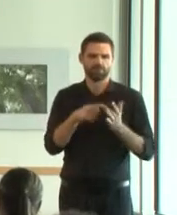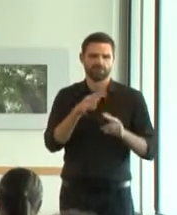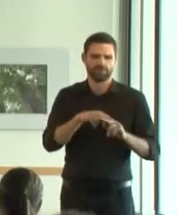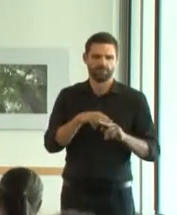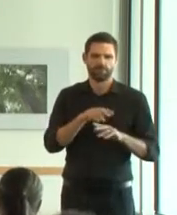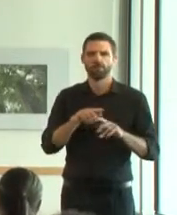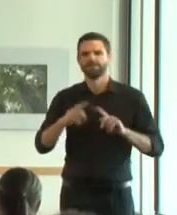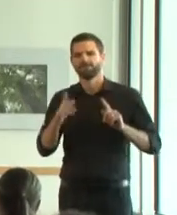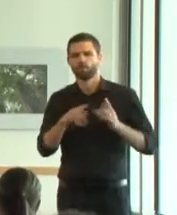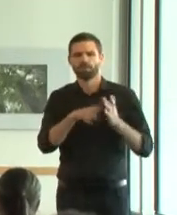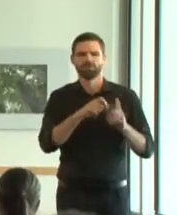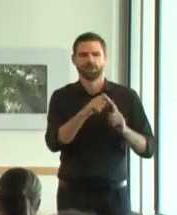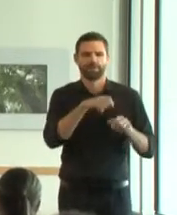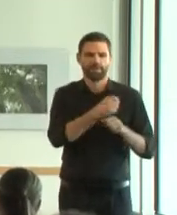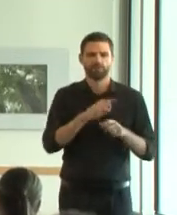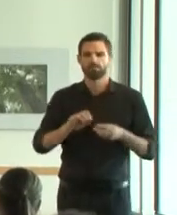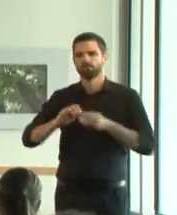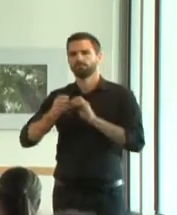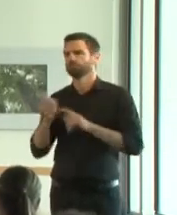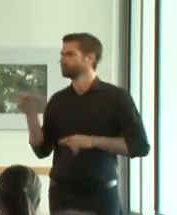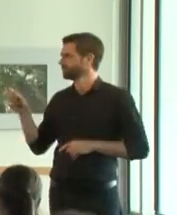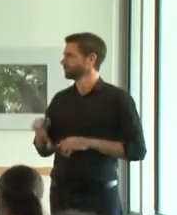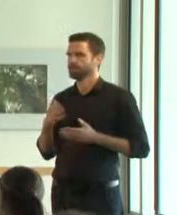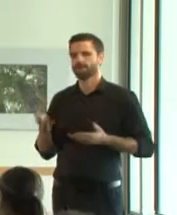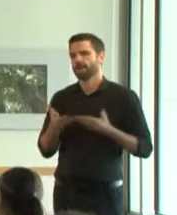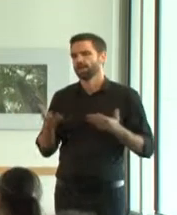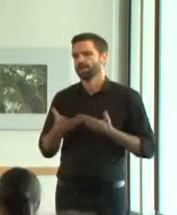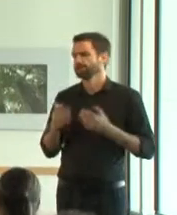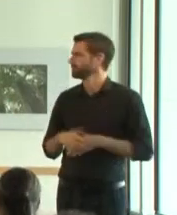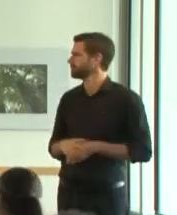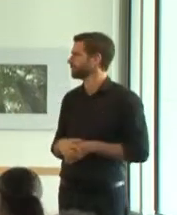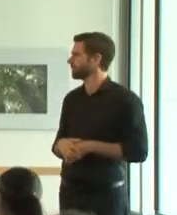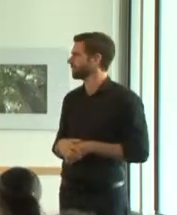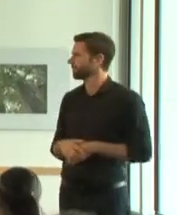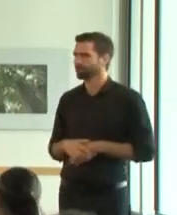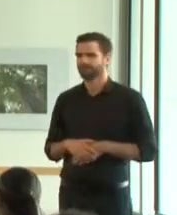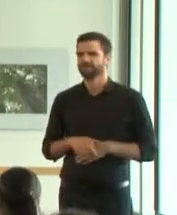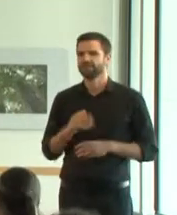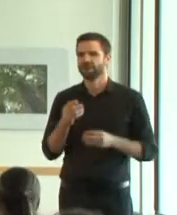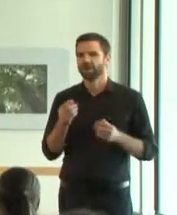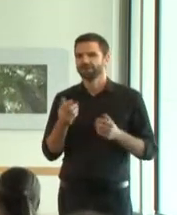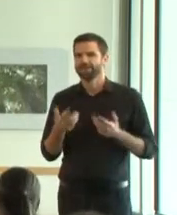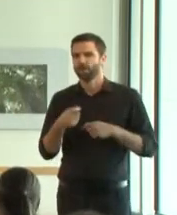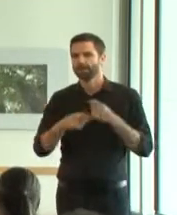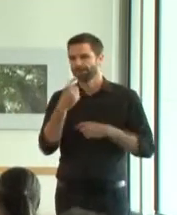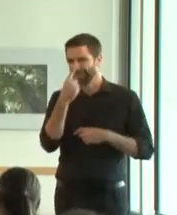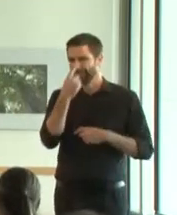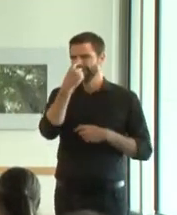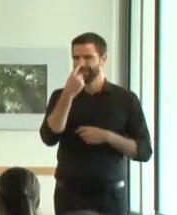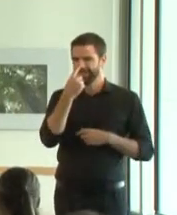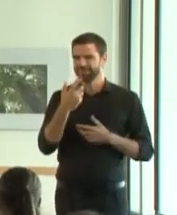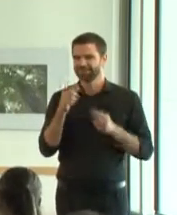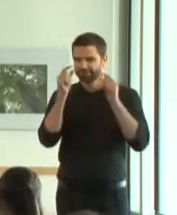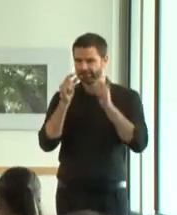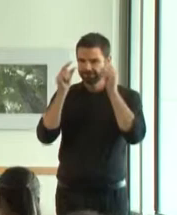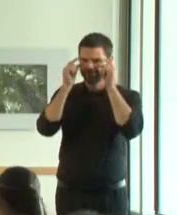JPEGs. So we brought this into the mix and started playing around with it. So this is a bit where we get slightly geeky, right? So stick your geek hat on and see if